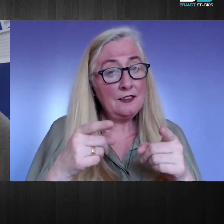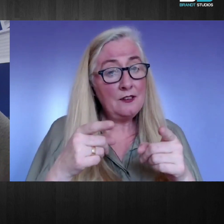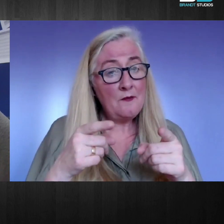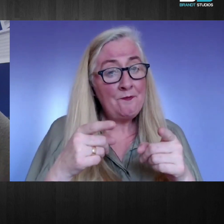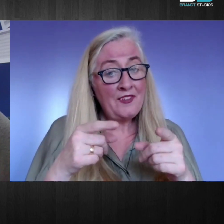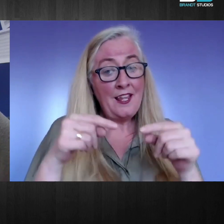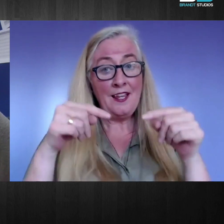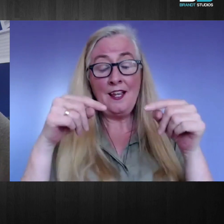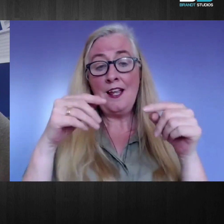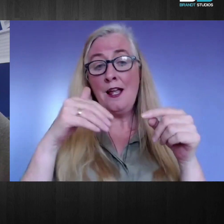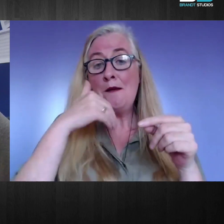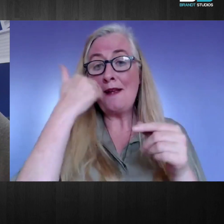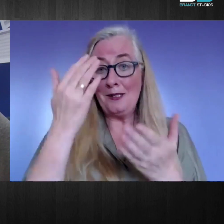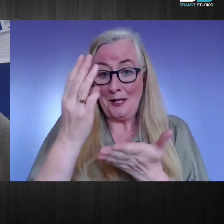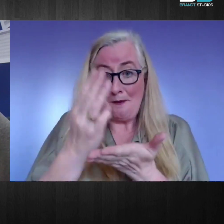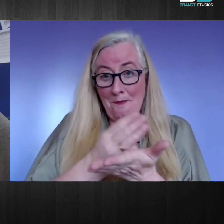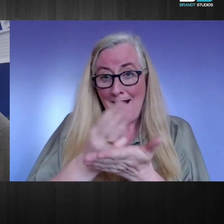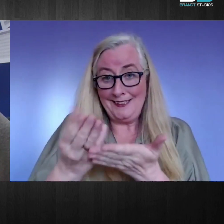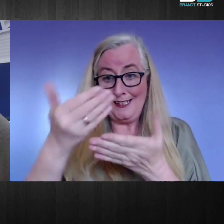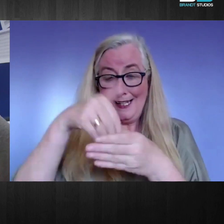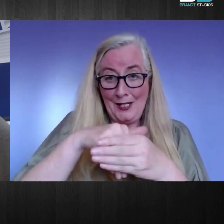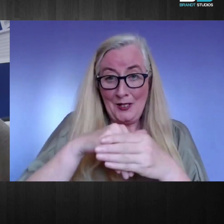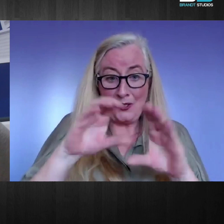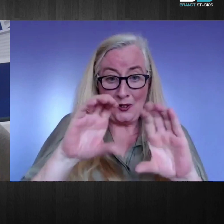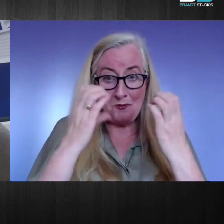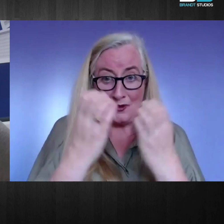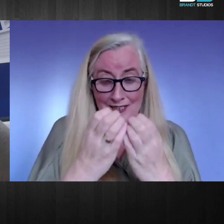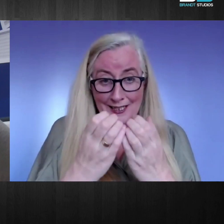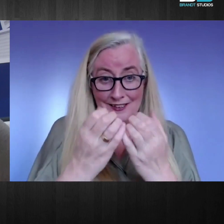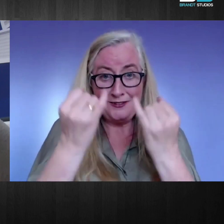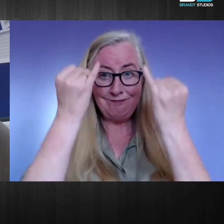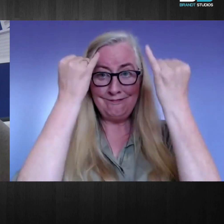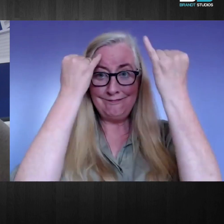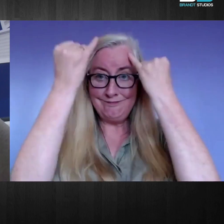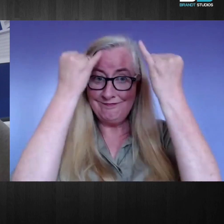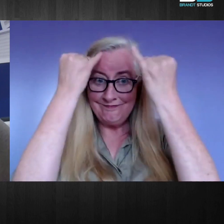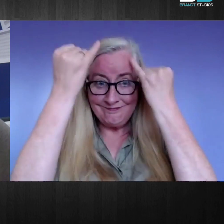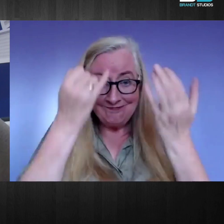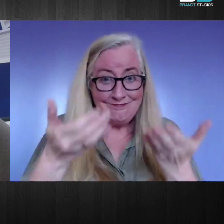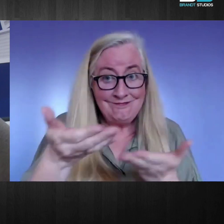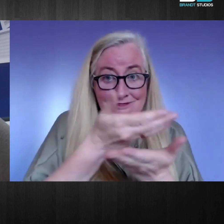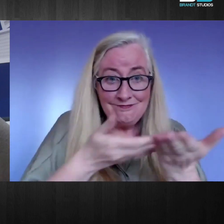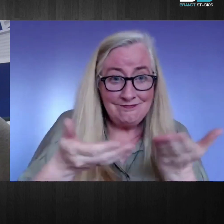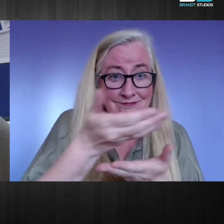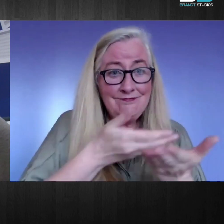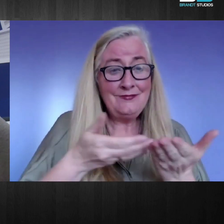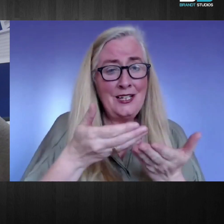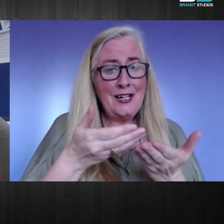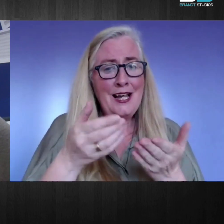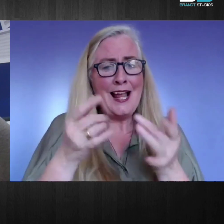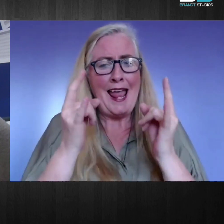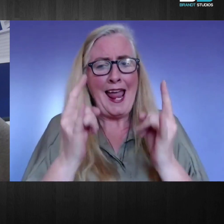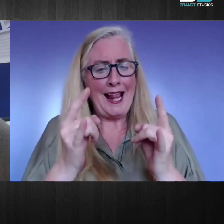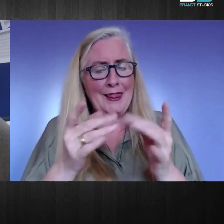that's creative and that finds, I suppose, like healthy way of kind of expressing themselves,